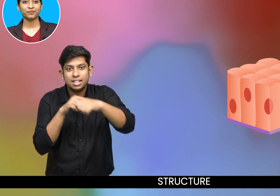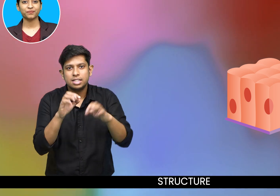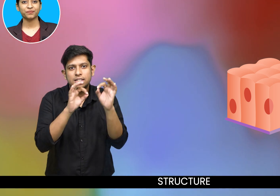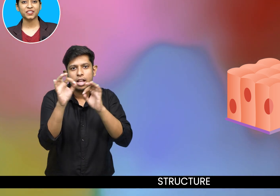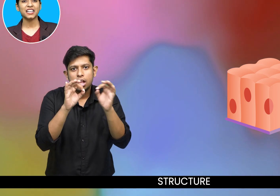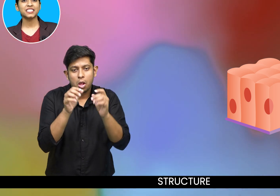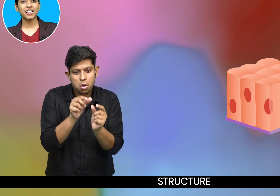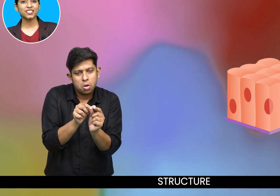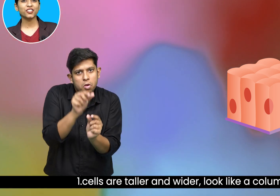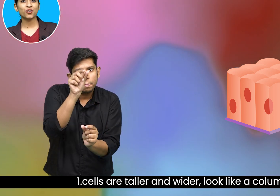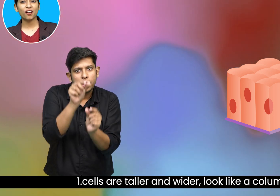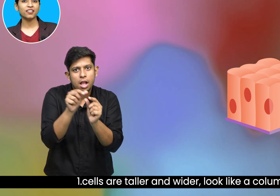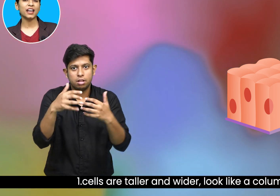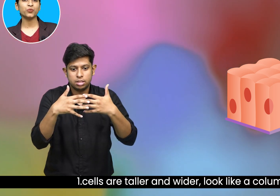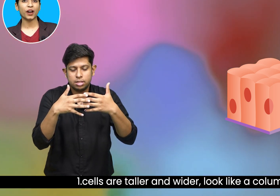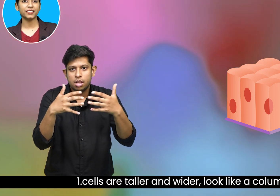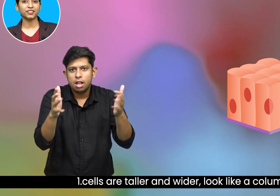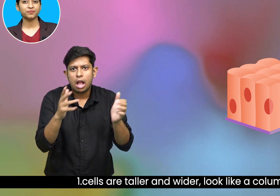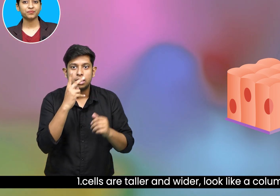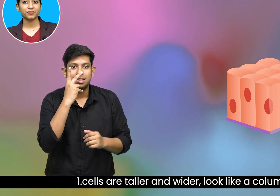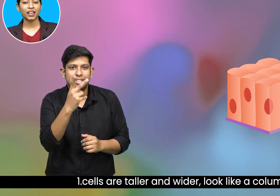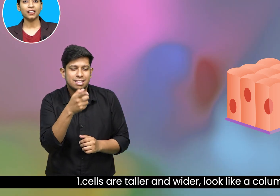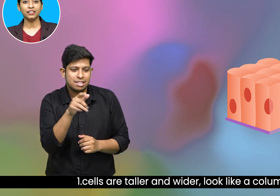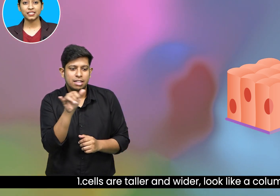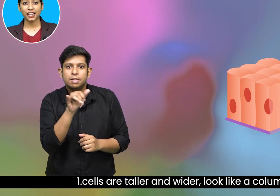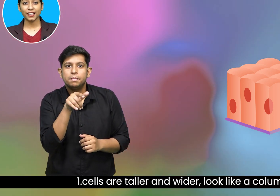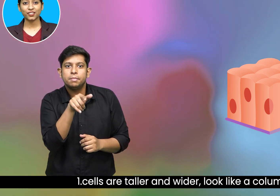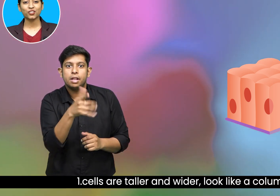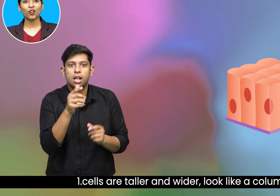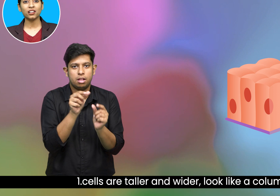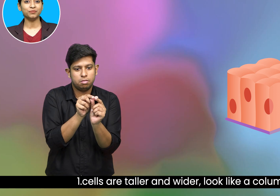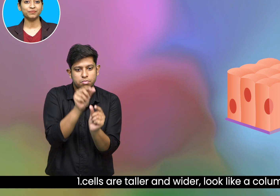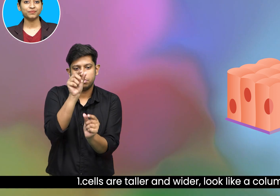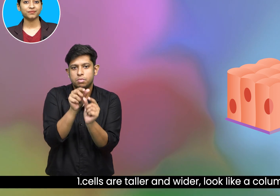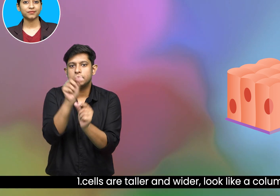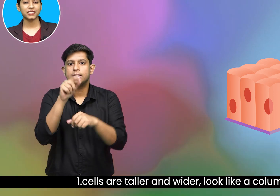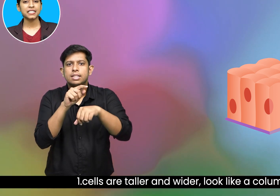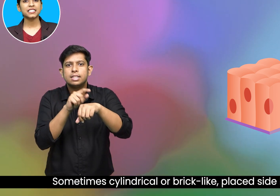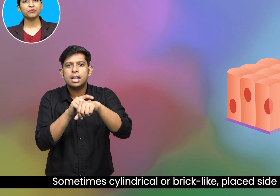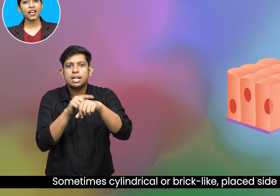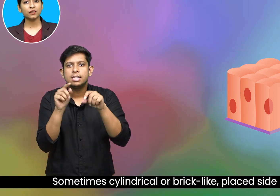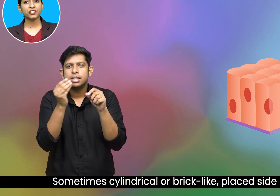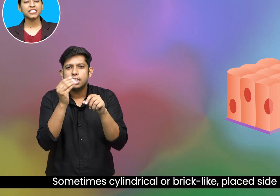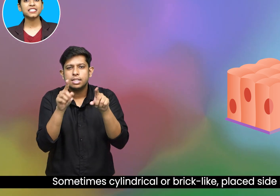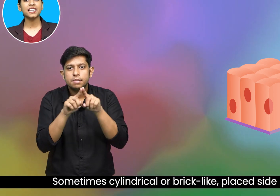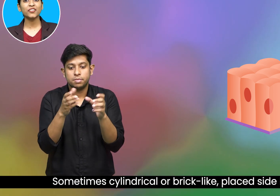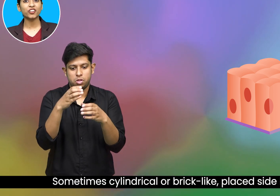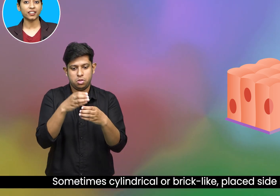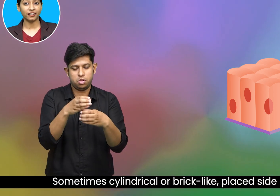Structure. Cells are taller and wider. Looks like column.